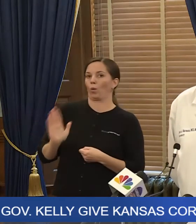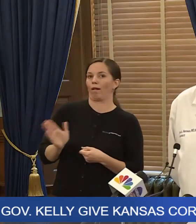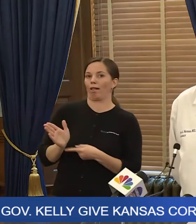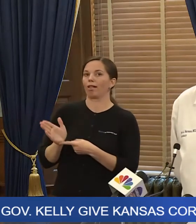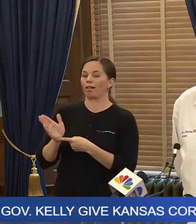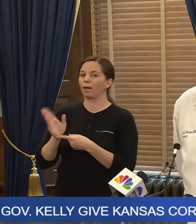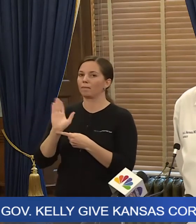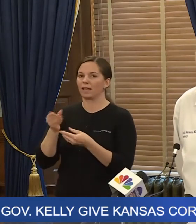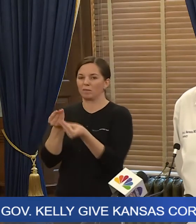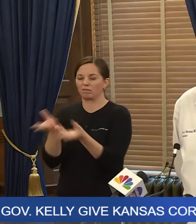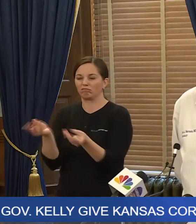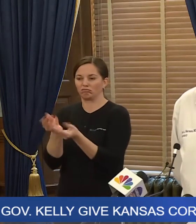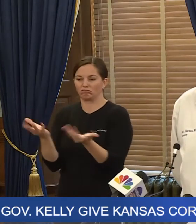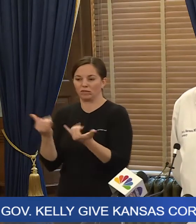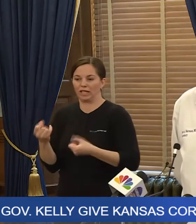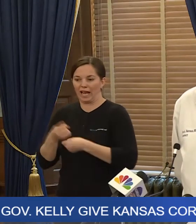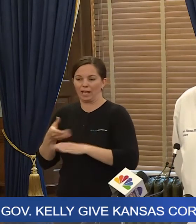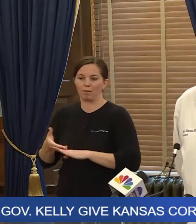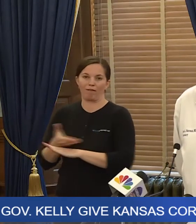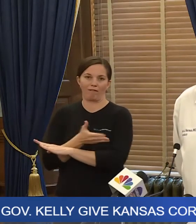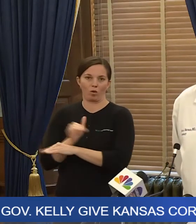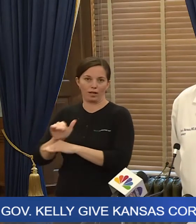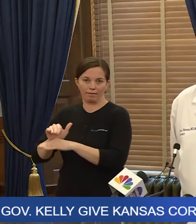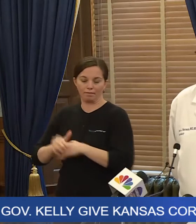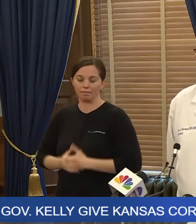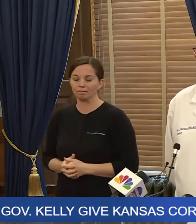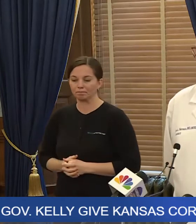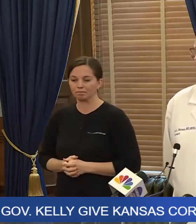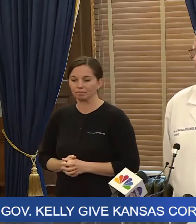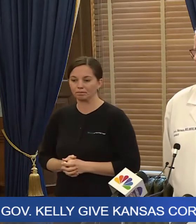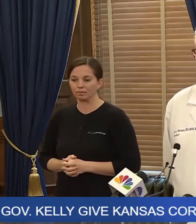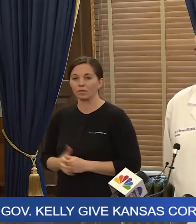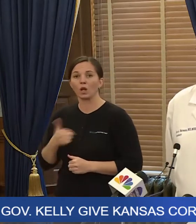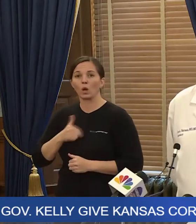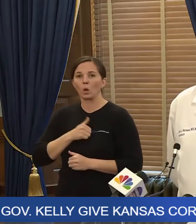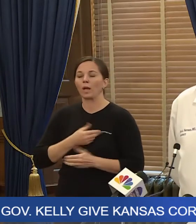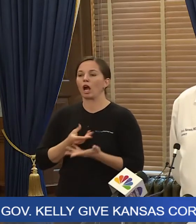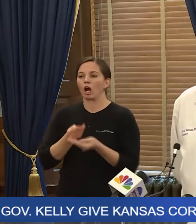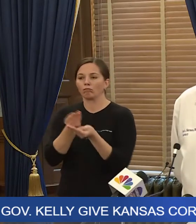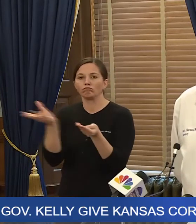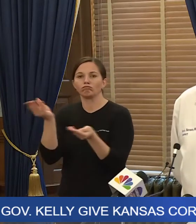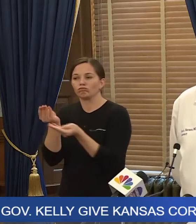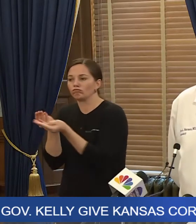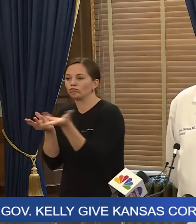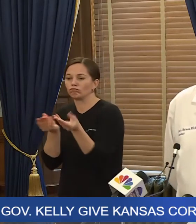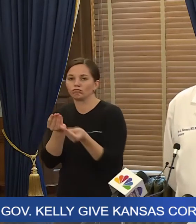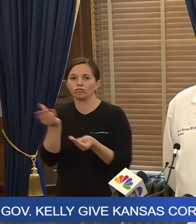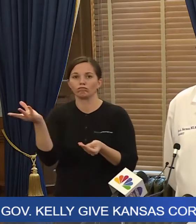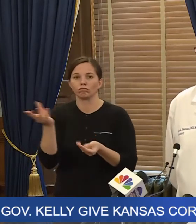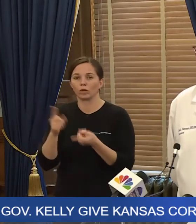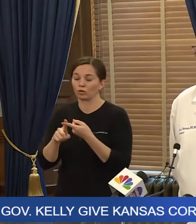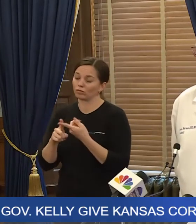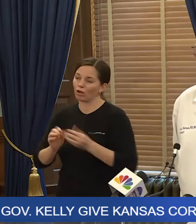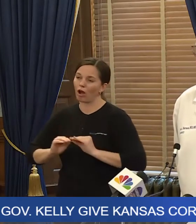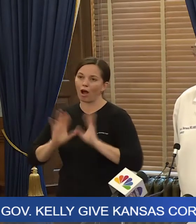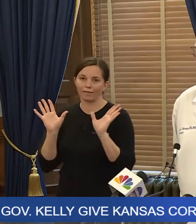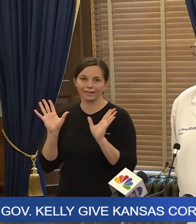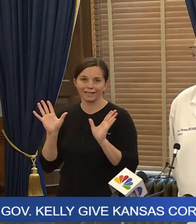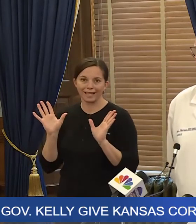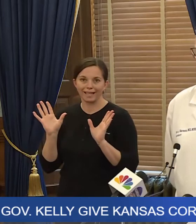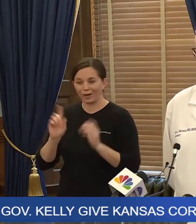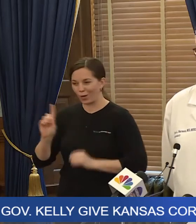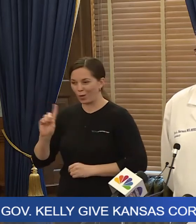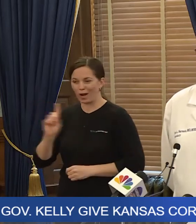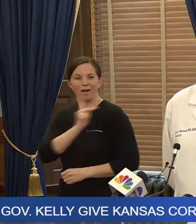today before the nightfall. And we're sprinkling those around to obviously the places where